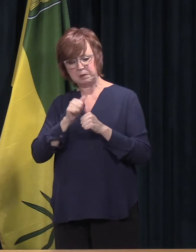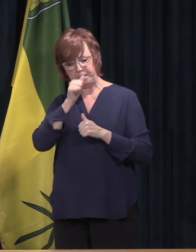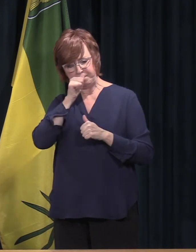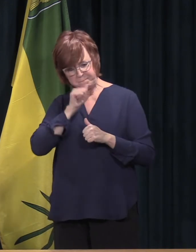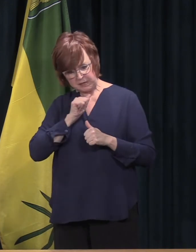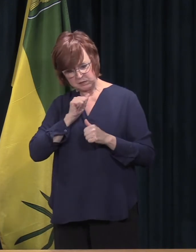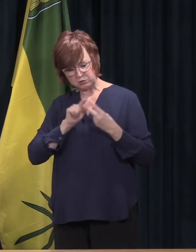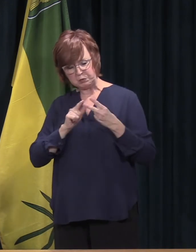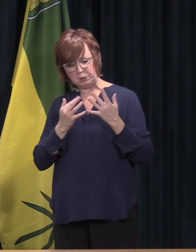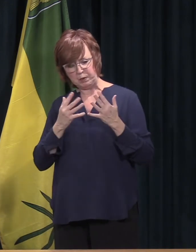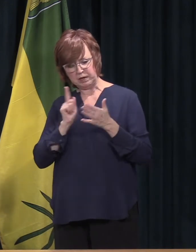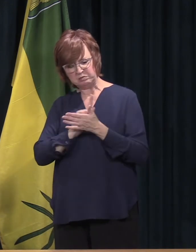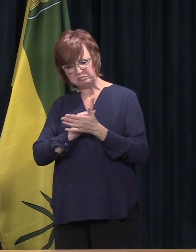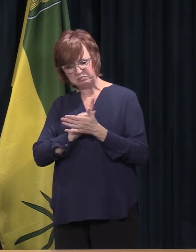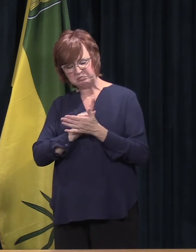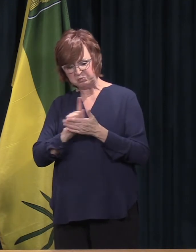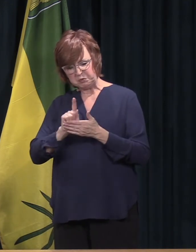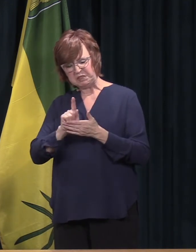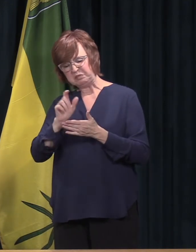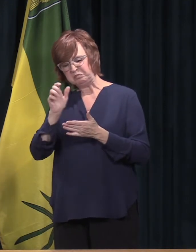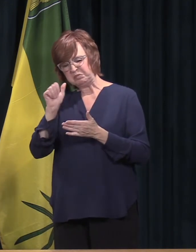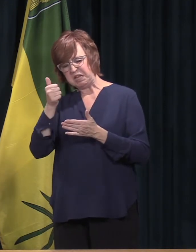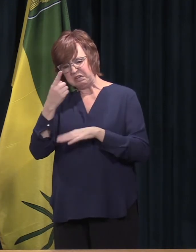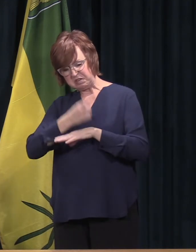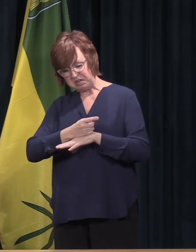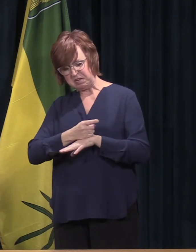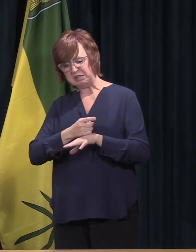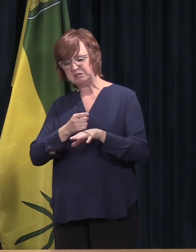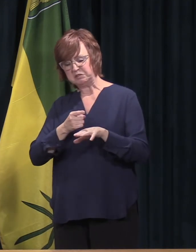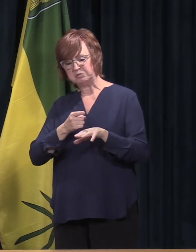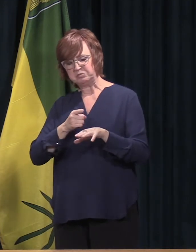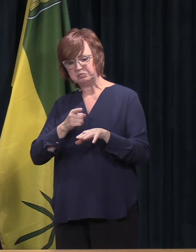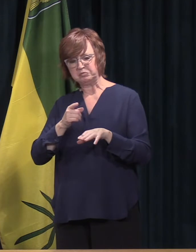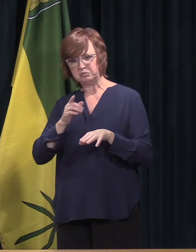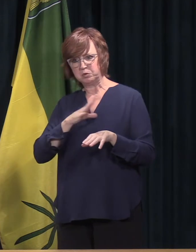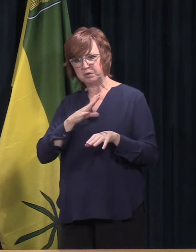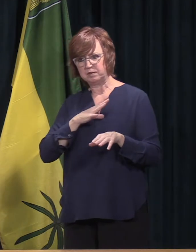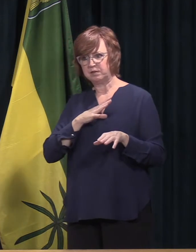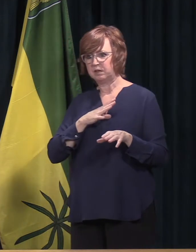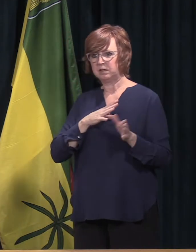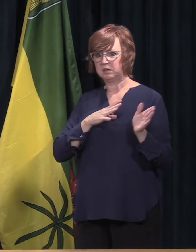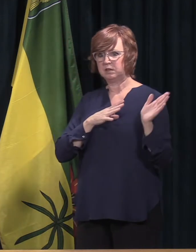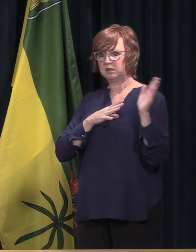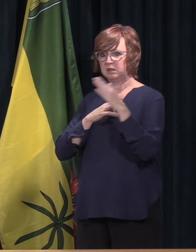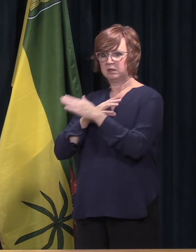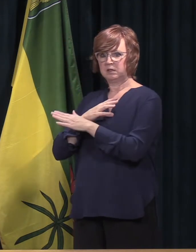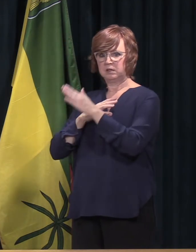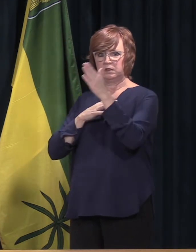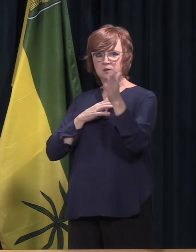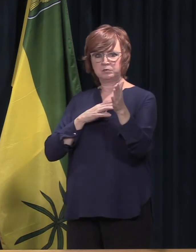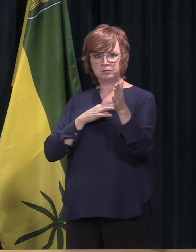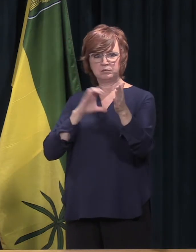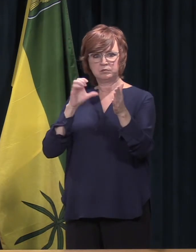in Saskatchewan, it will become less and less relevant to get tested if you have mild symptoms. Go to Charles today.